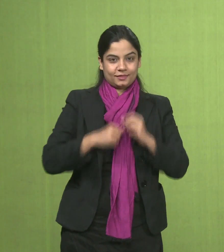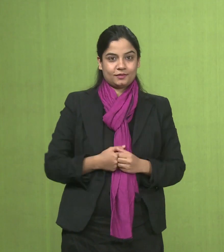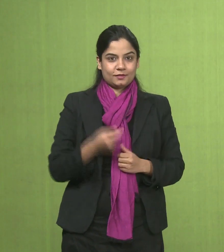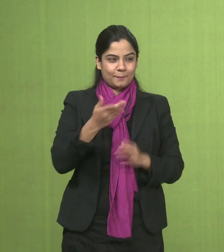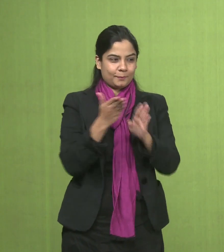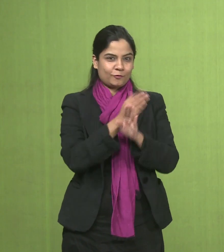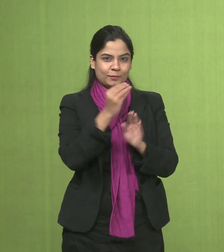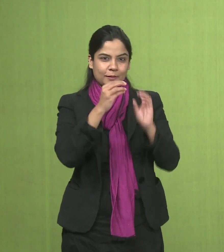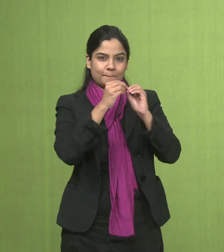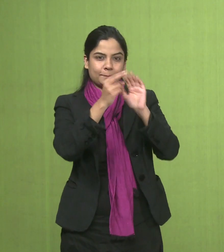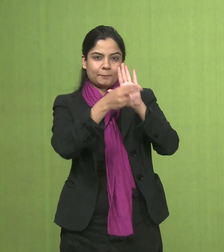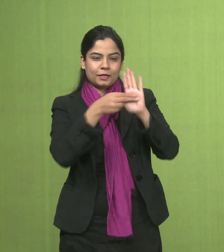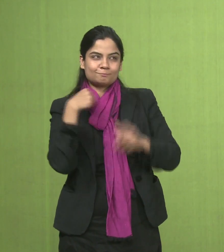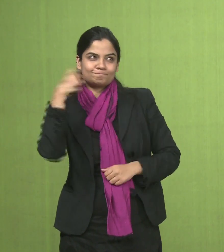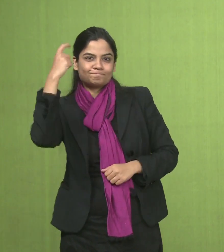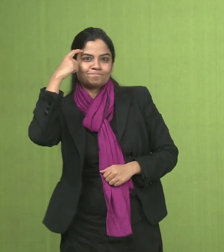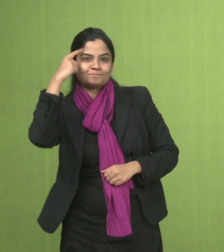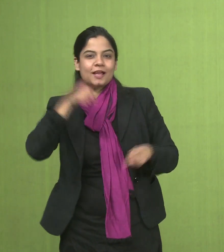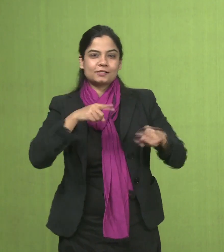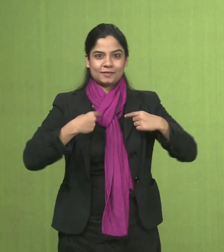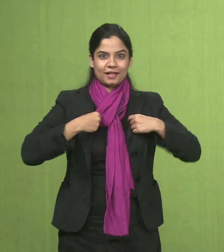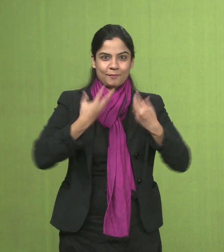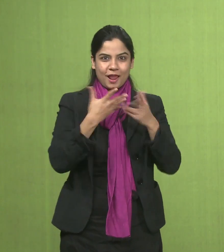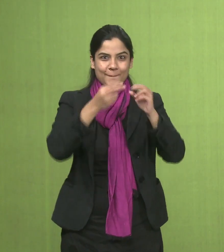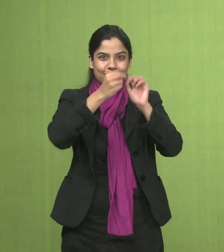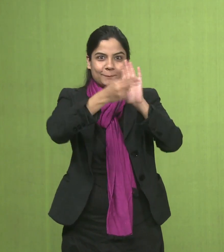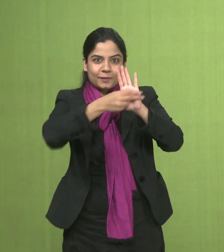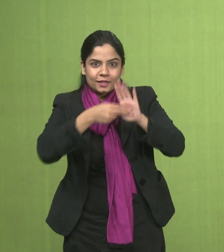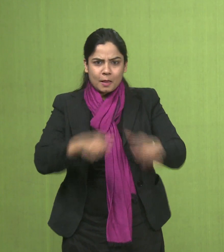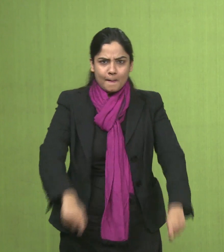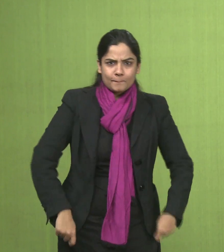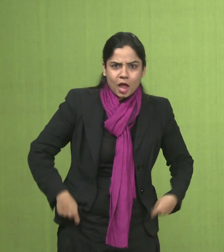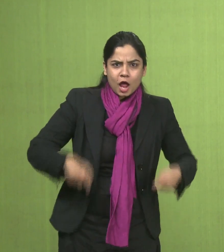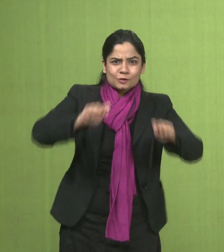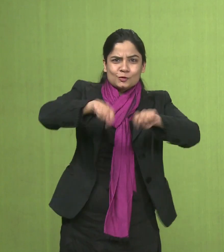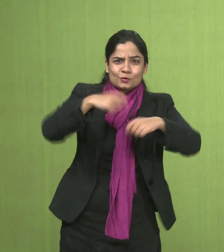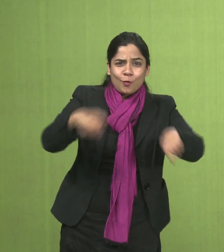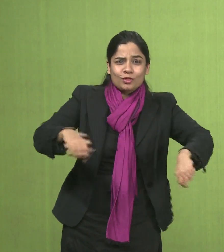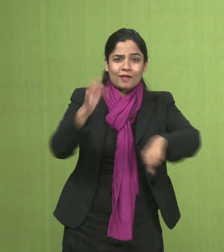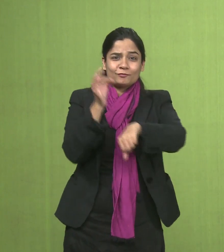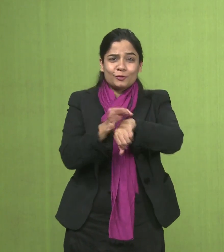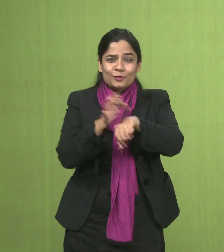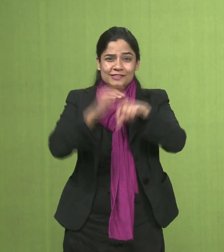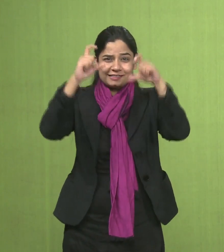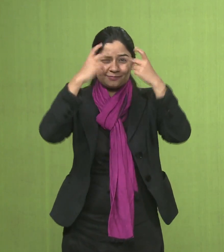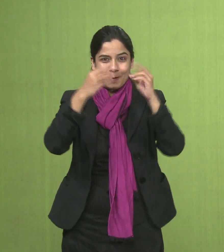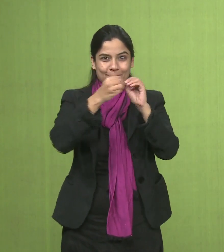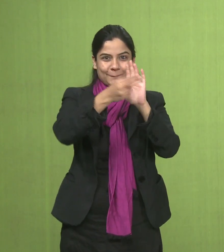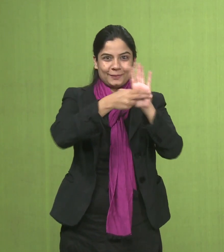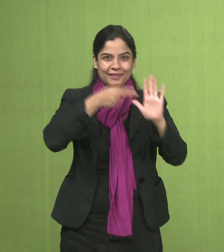Adding to that, brand. For example, we go for brands that we like, be it shoes, watches, shades,